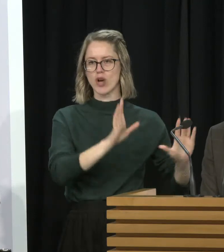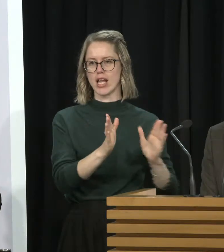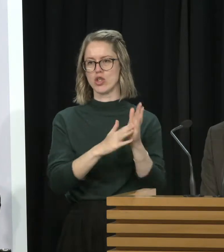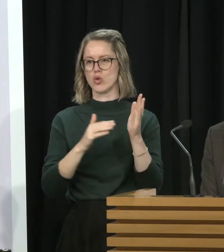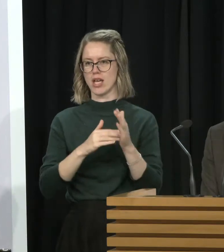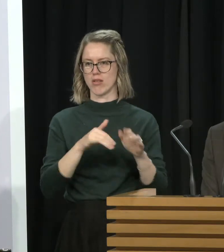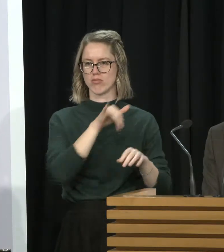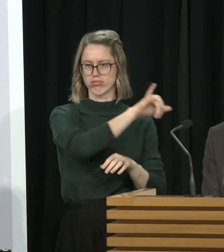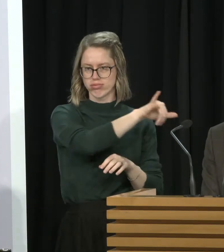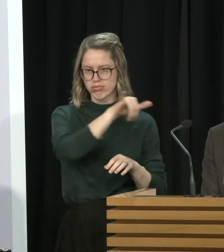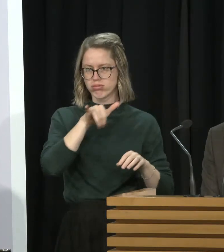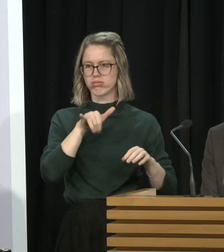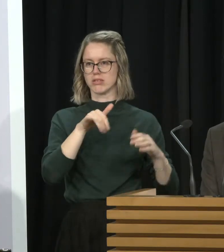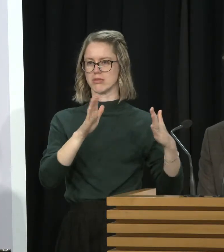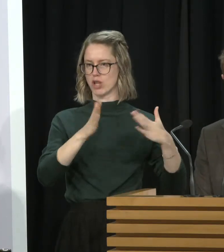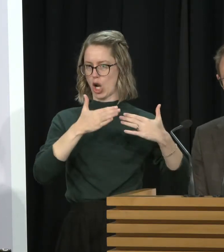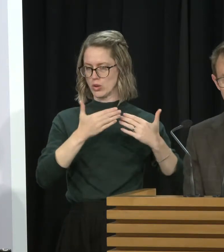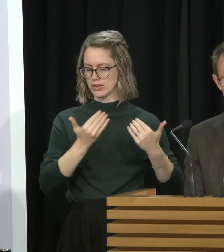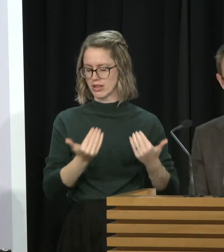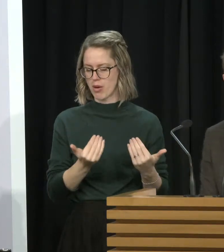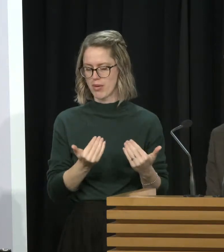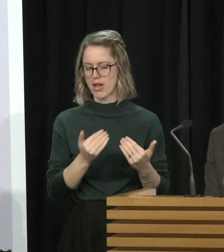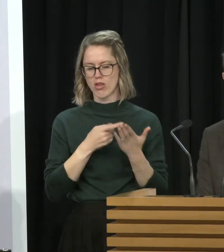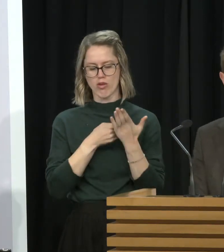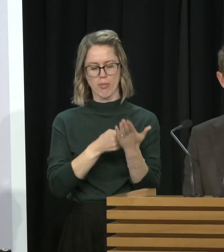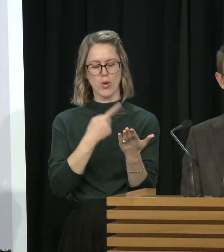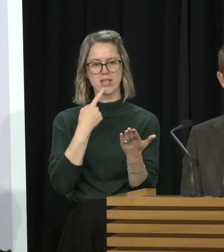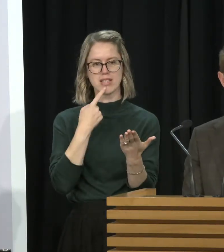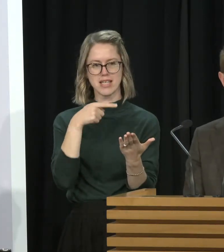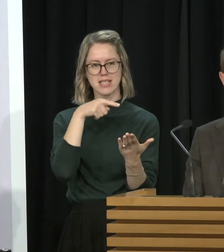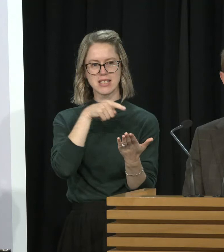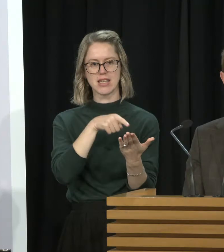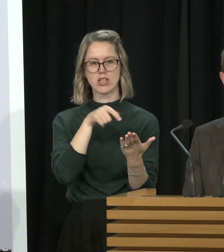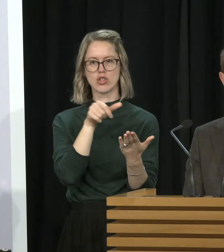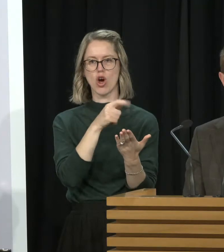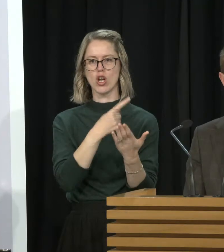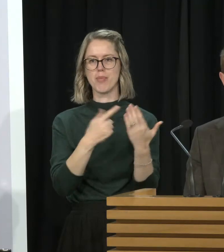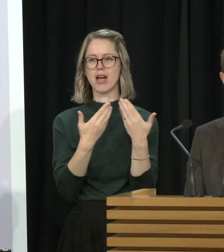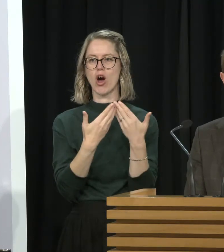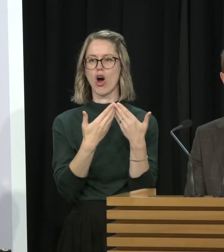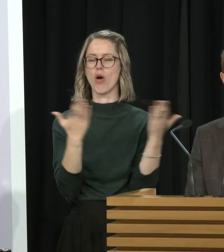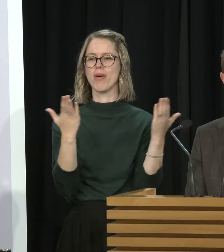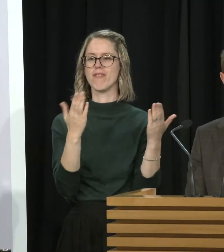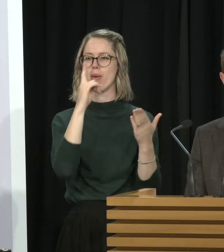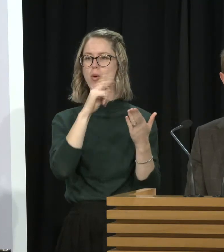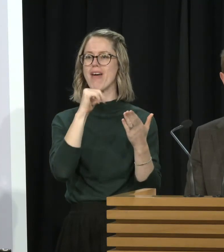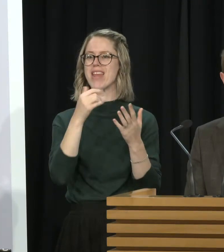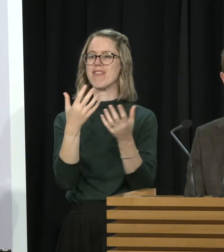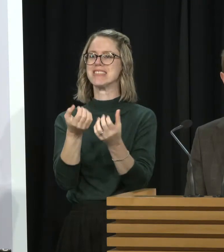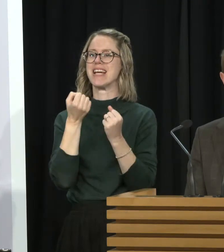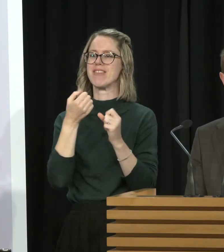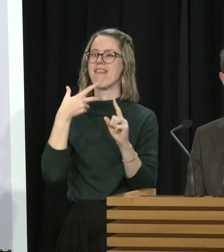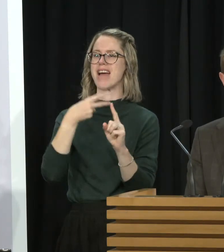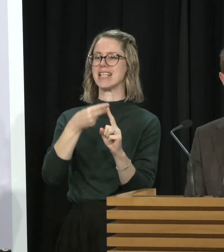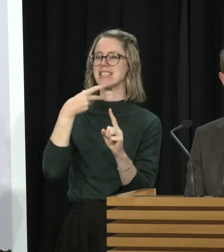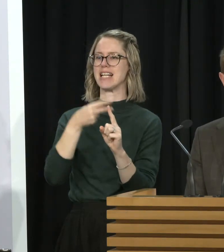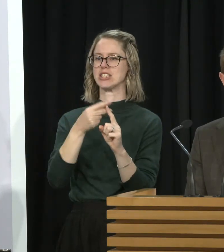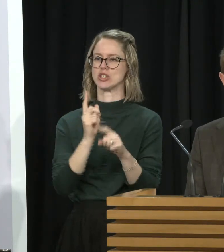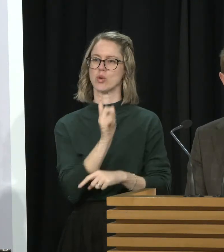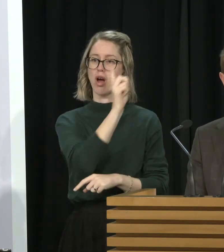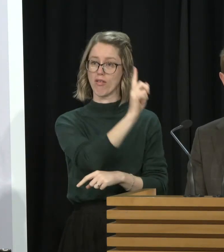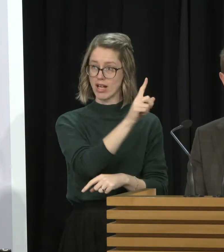report suggests that we should prepare for the bubble to be only available to vaccinated New Zealanders and Australians. Is that a